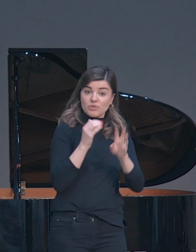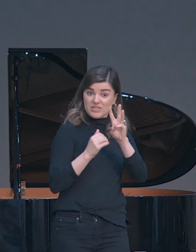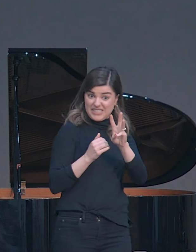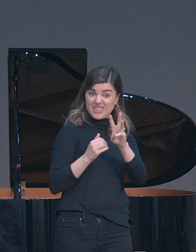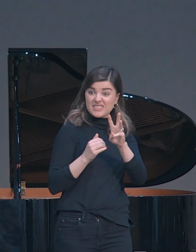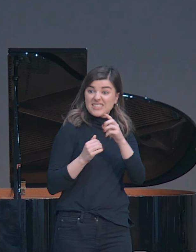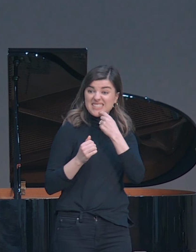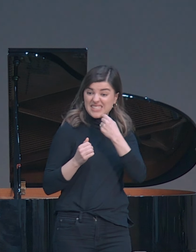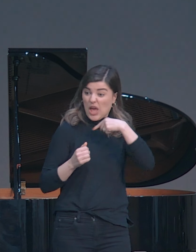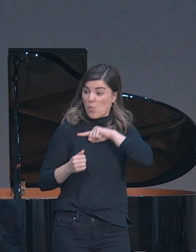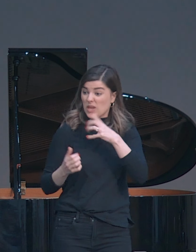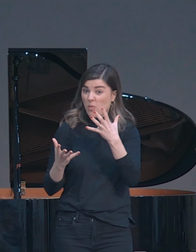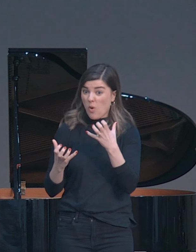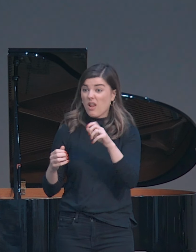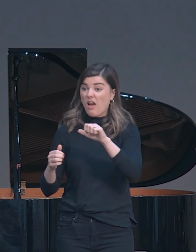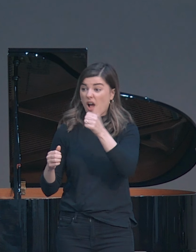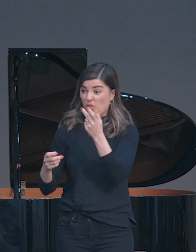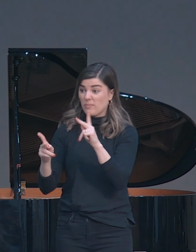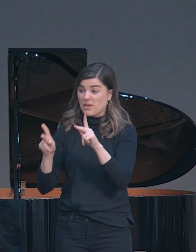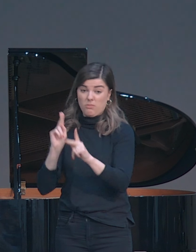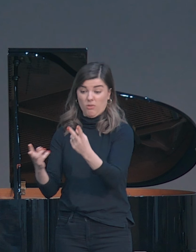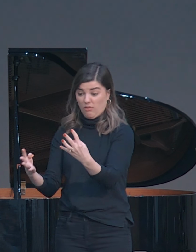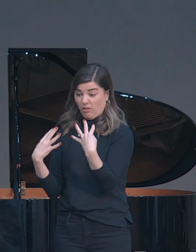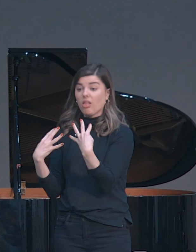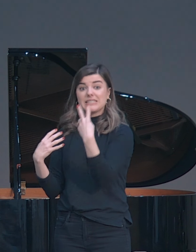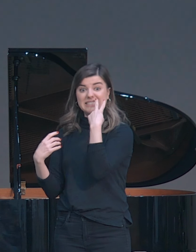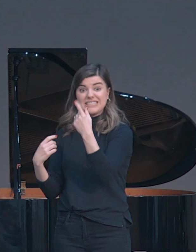want others to see us.